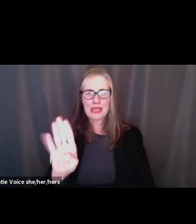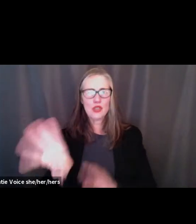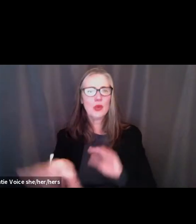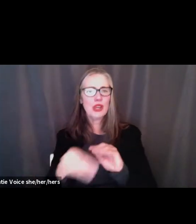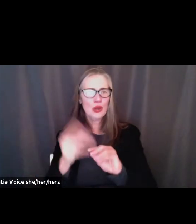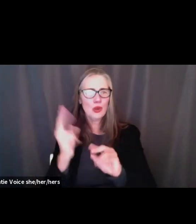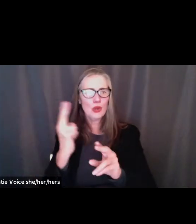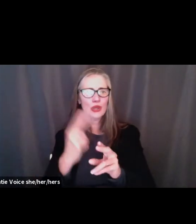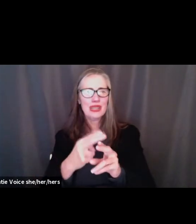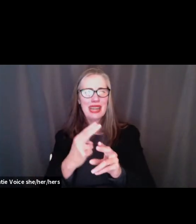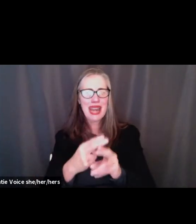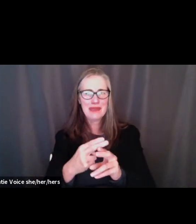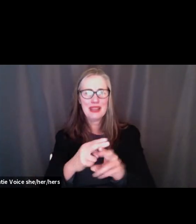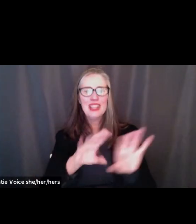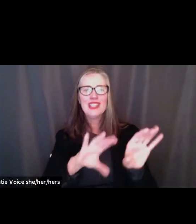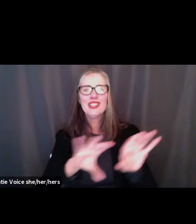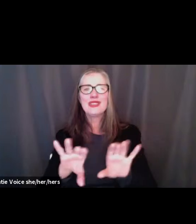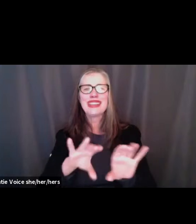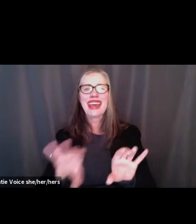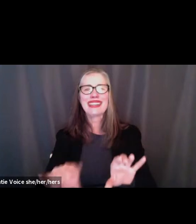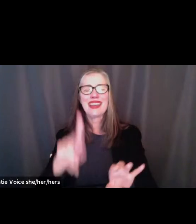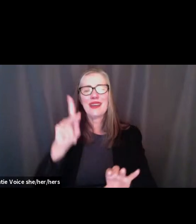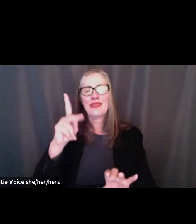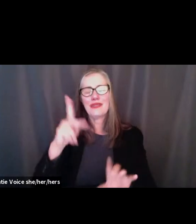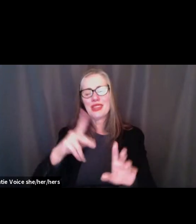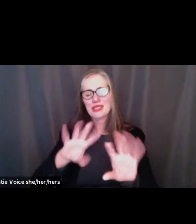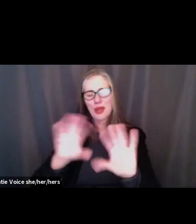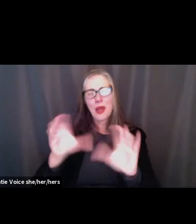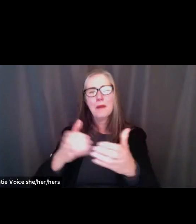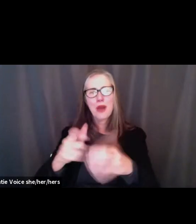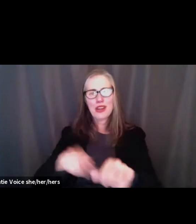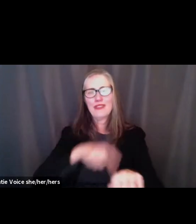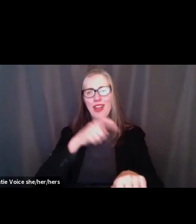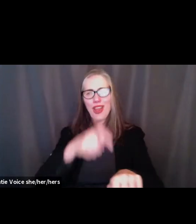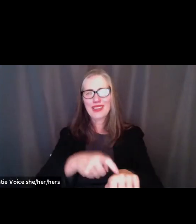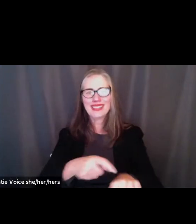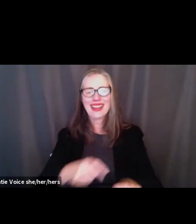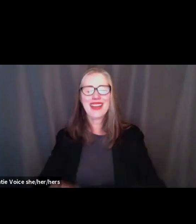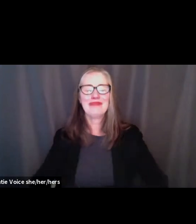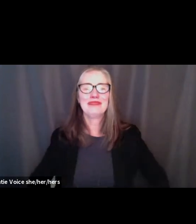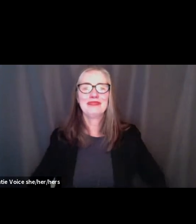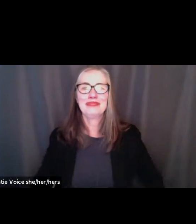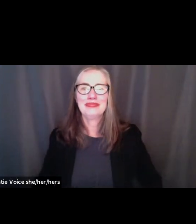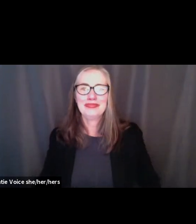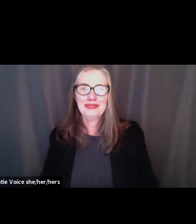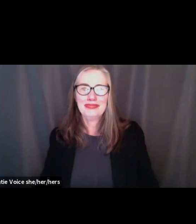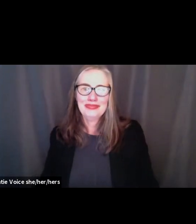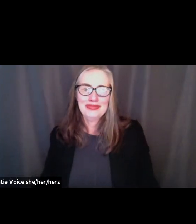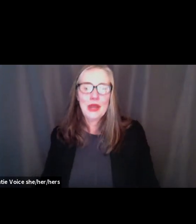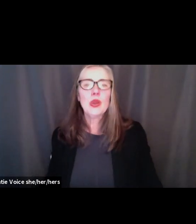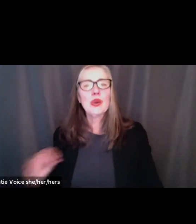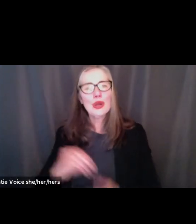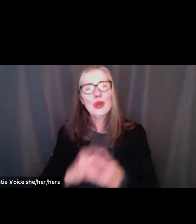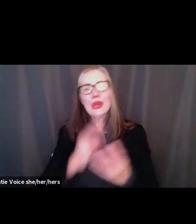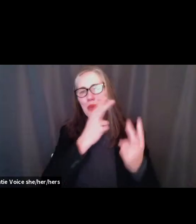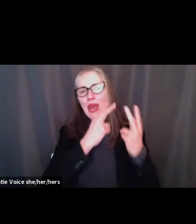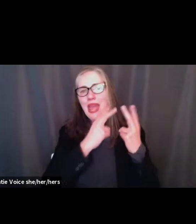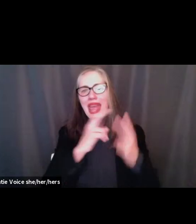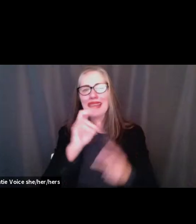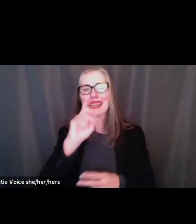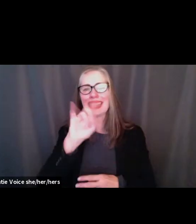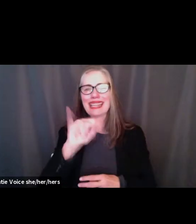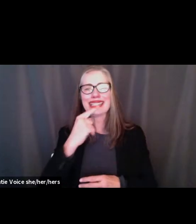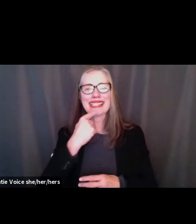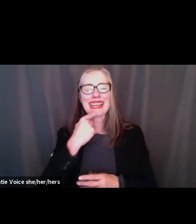an active member of this party for a long time. So we will include her in the in memoriam. And Henny Kelly raised the point that the